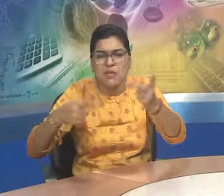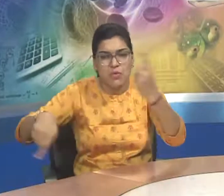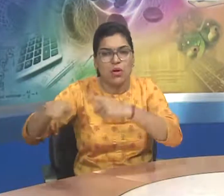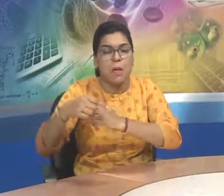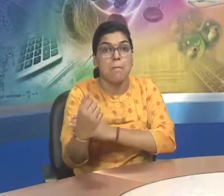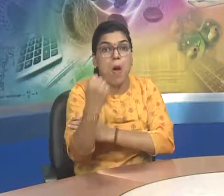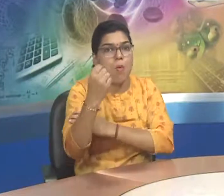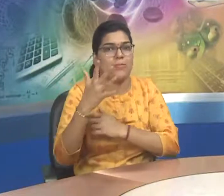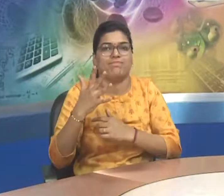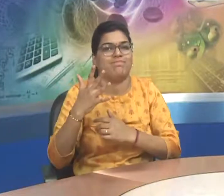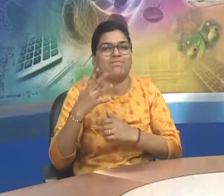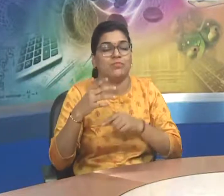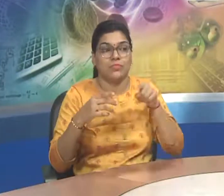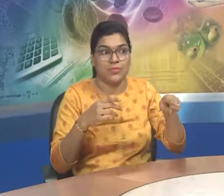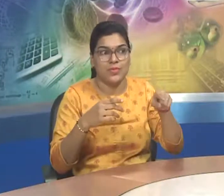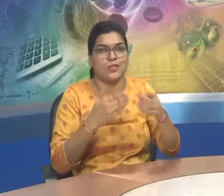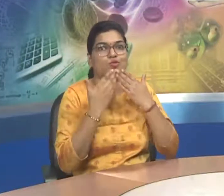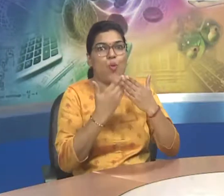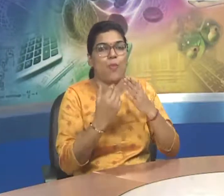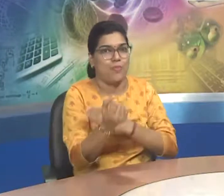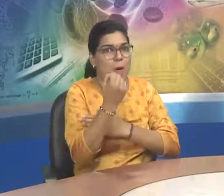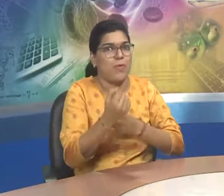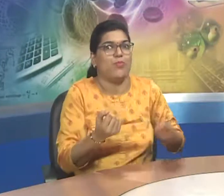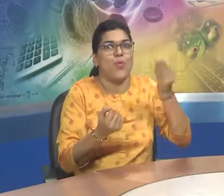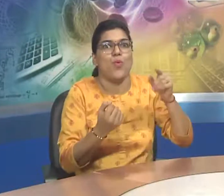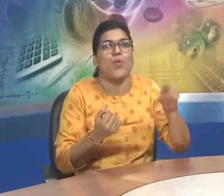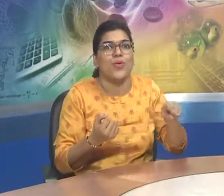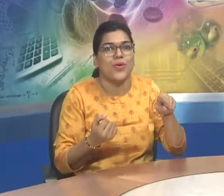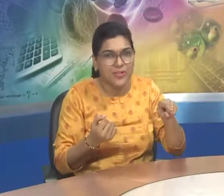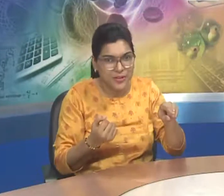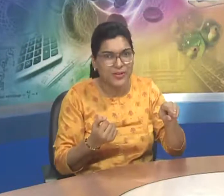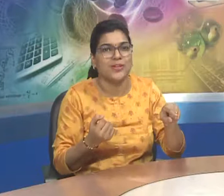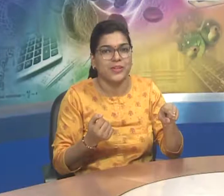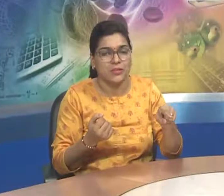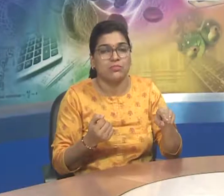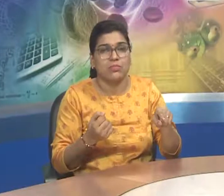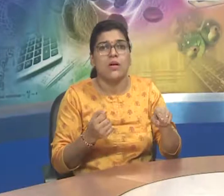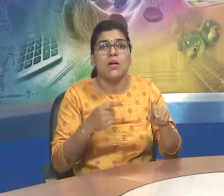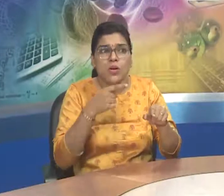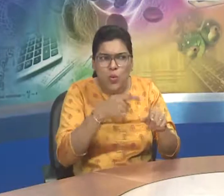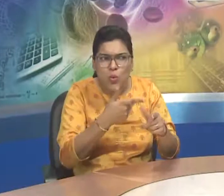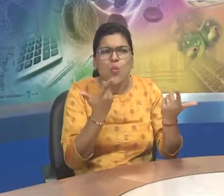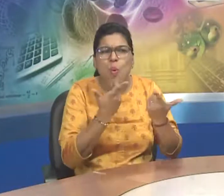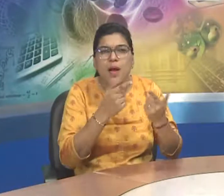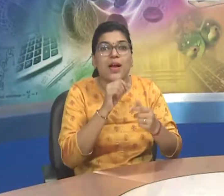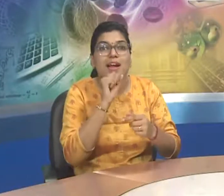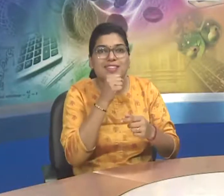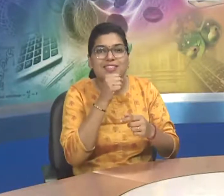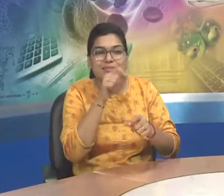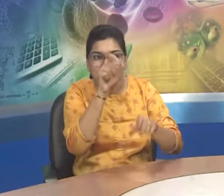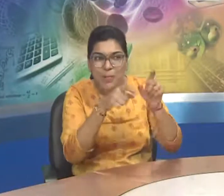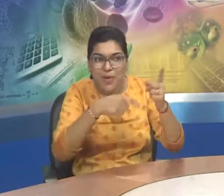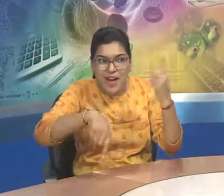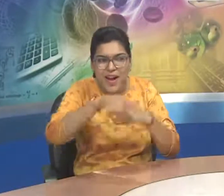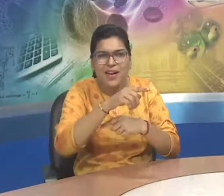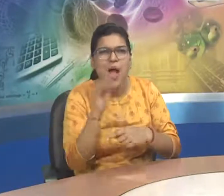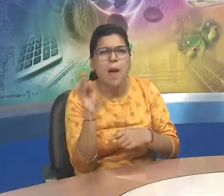No institution has greater ability to affect